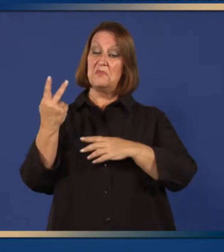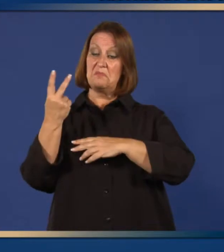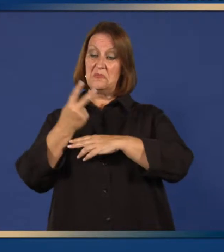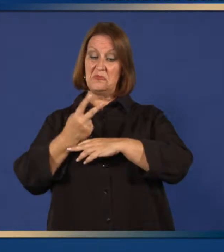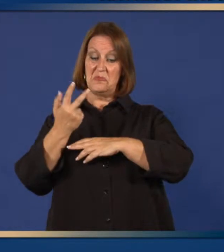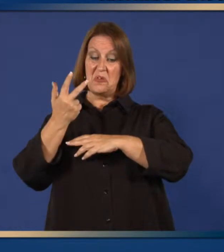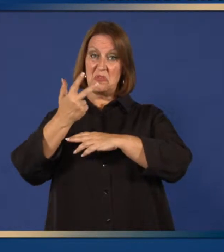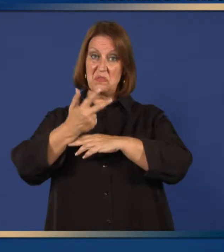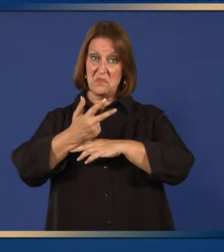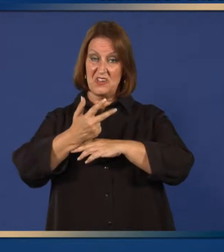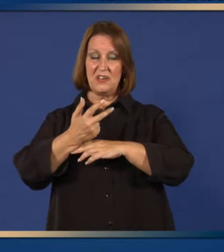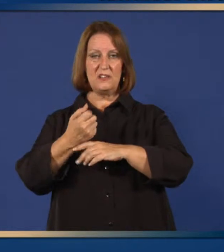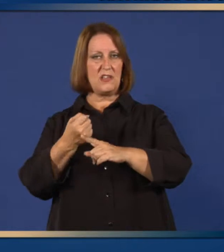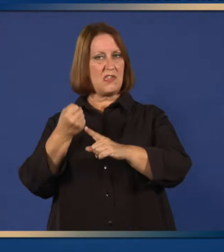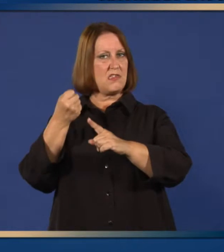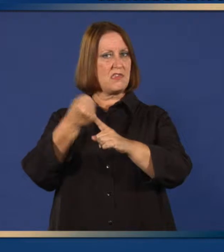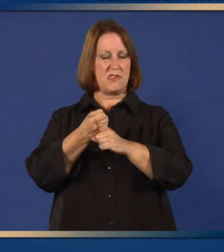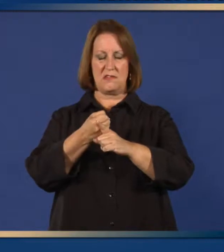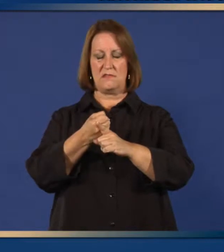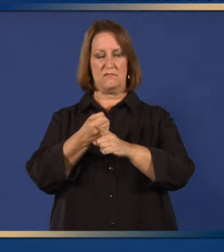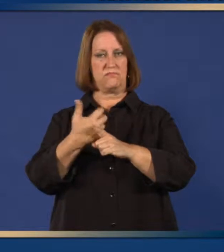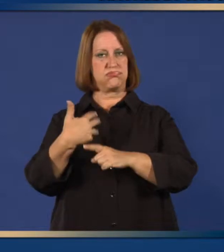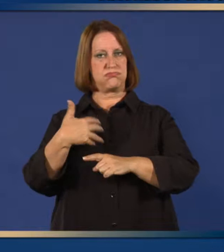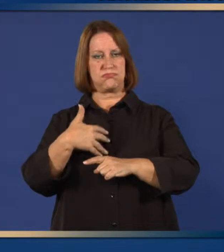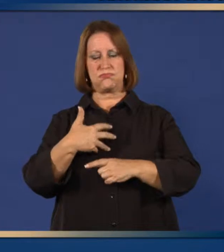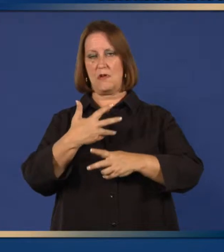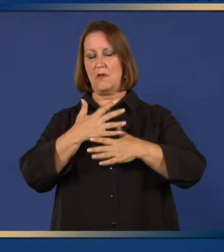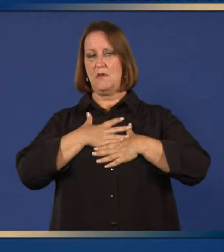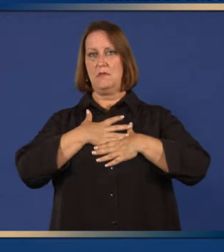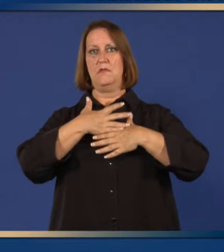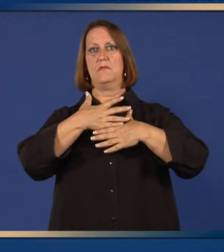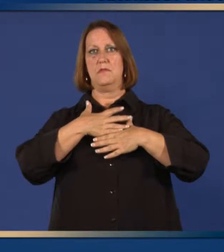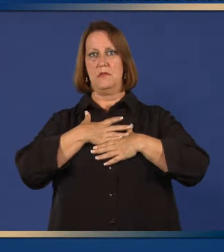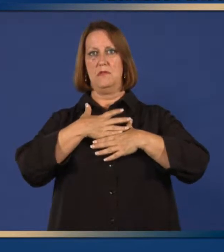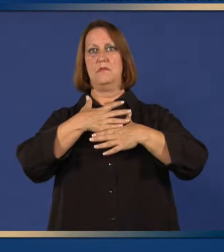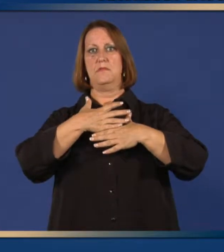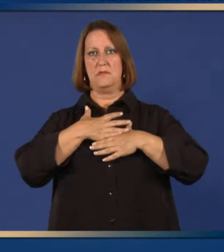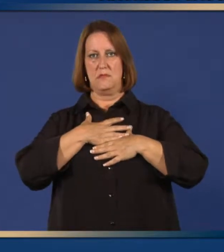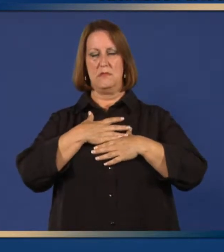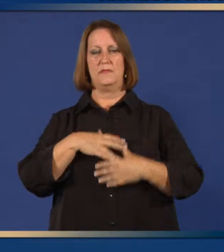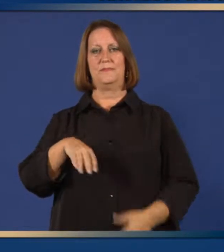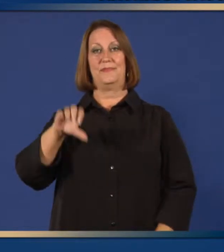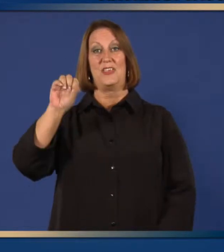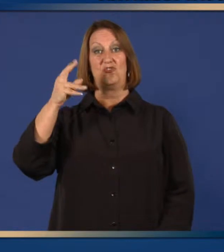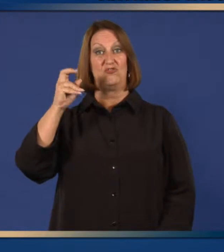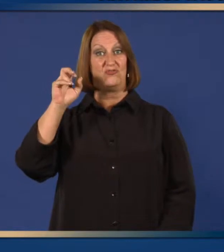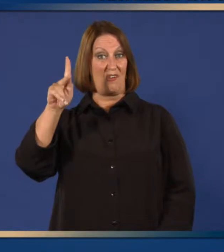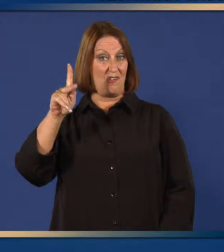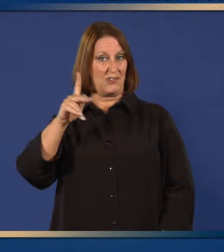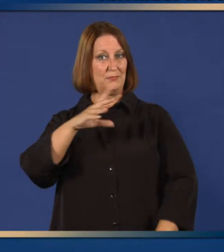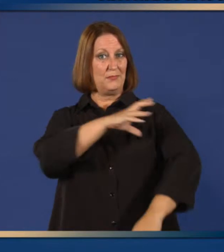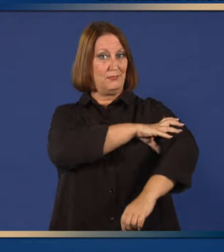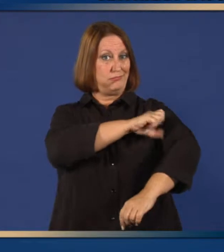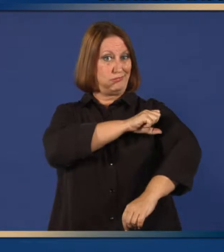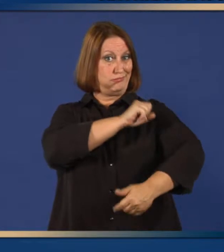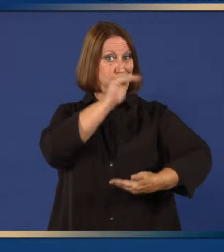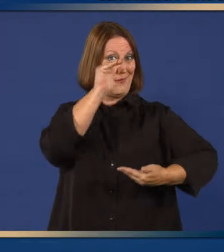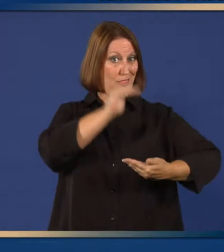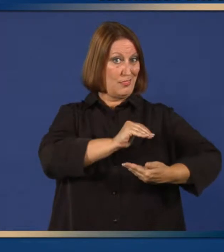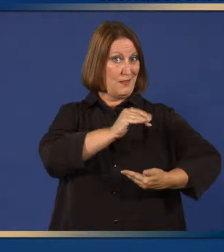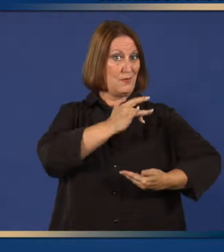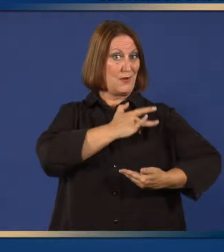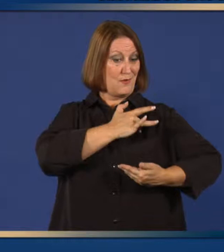and muscle aches. Within several days, these symptoms are followed by severe breathing